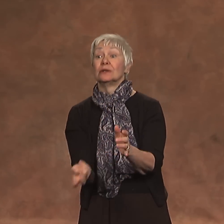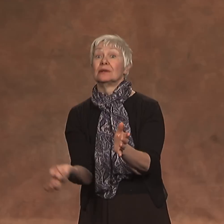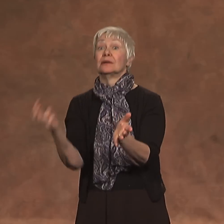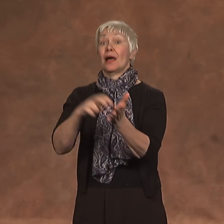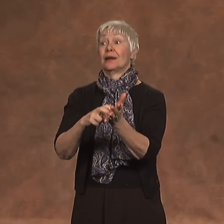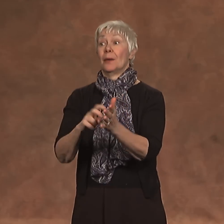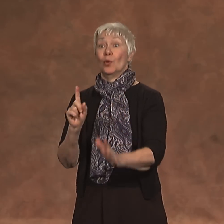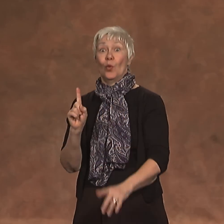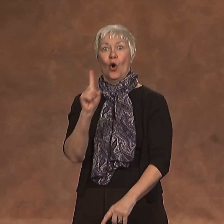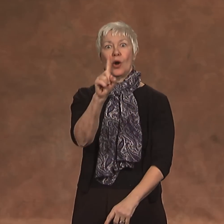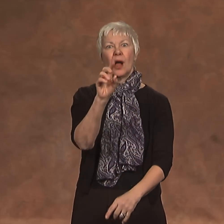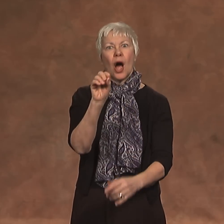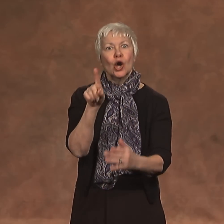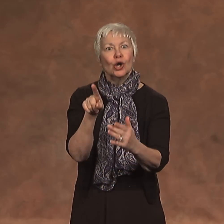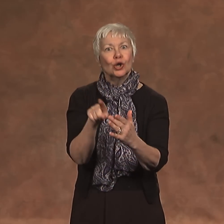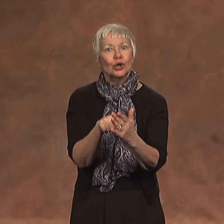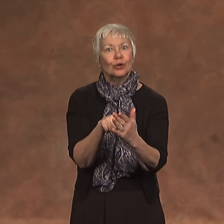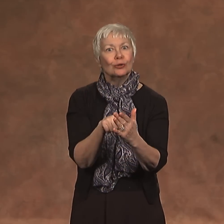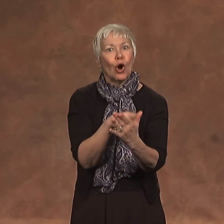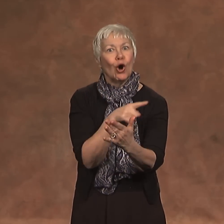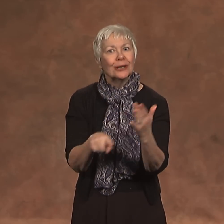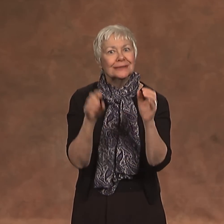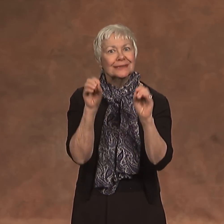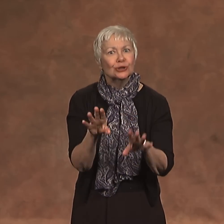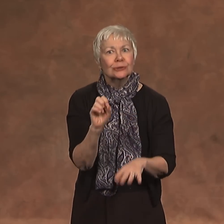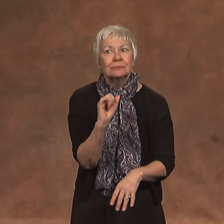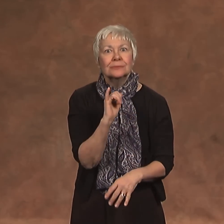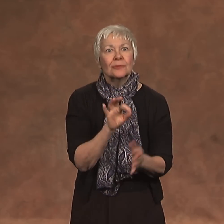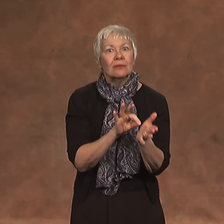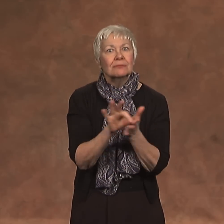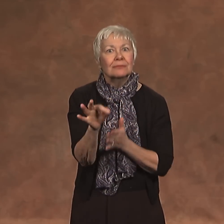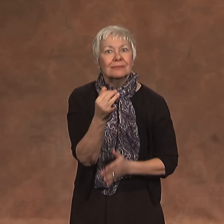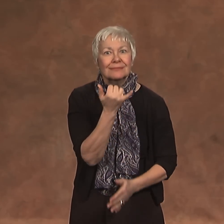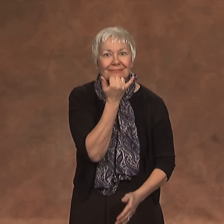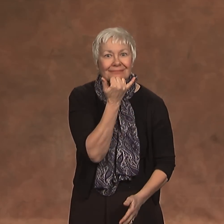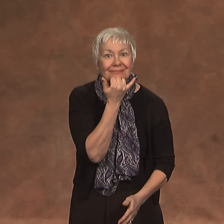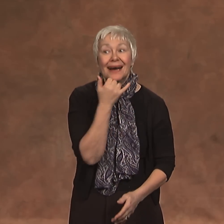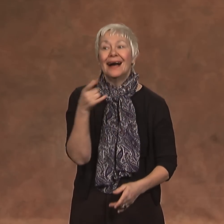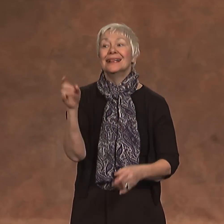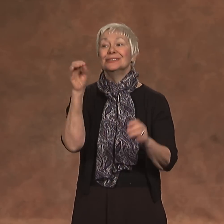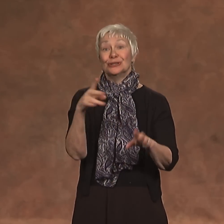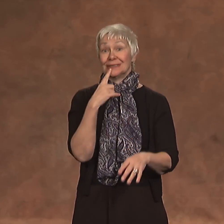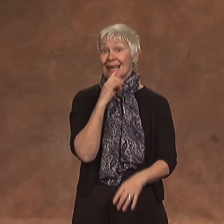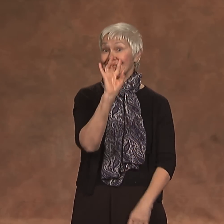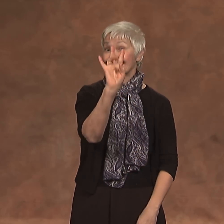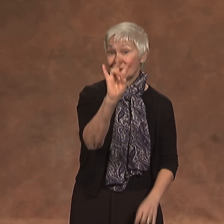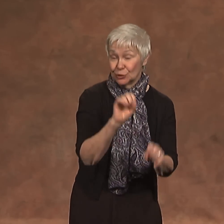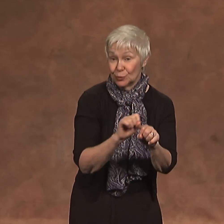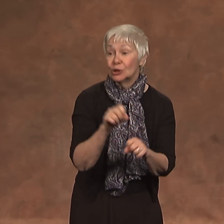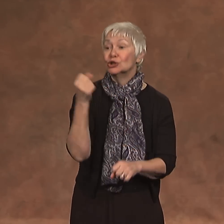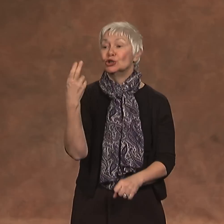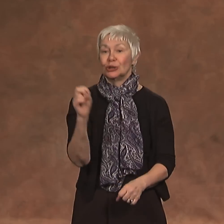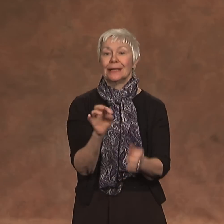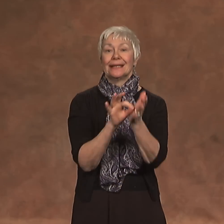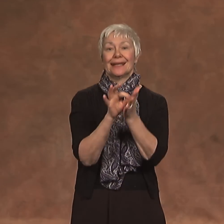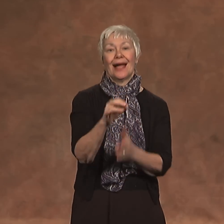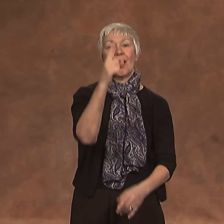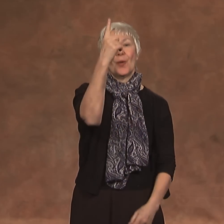whose shoes were used as an example earlier, got up and corrected the teacher's miscount. He had counted 7 shoes, and the